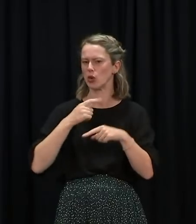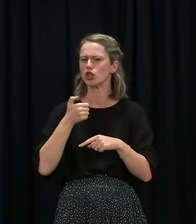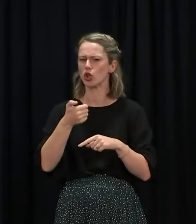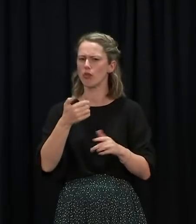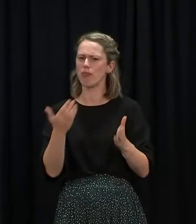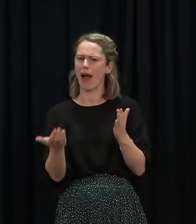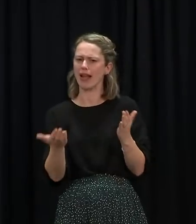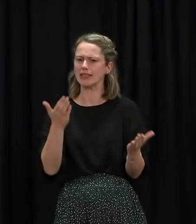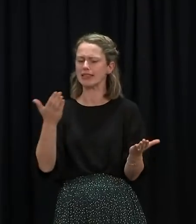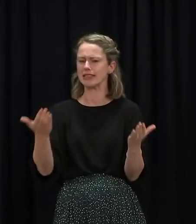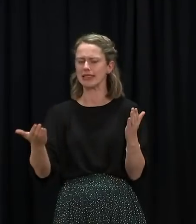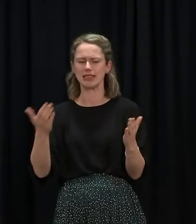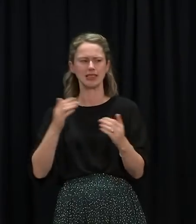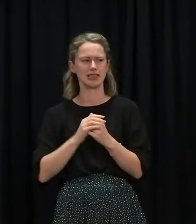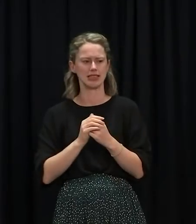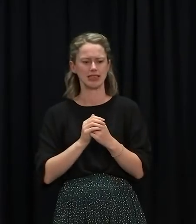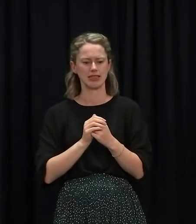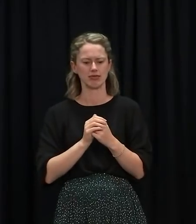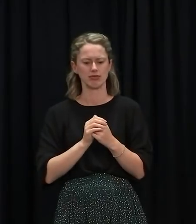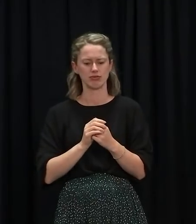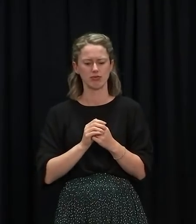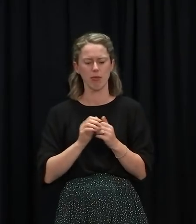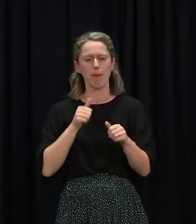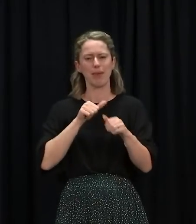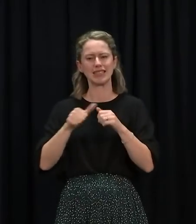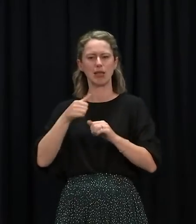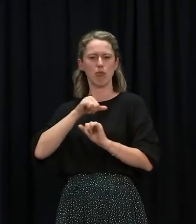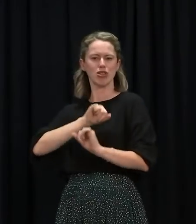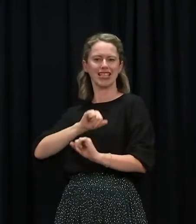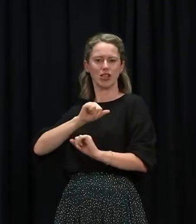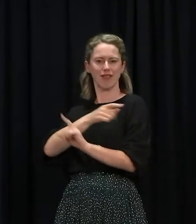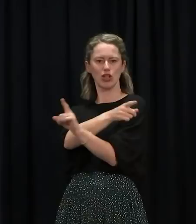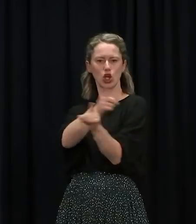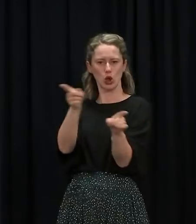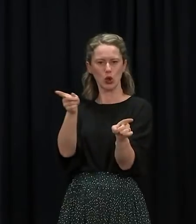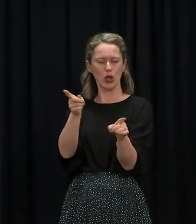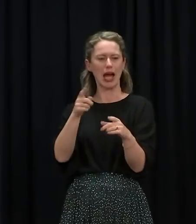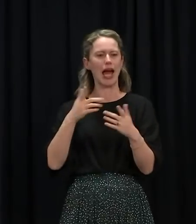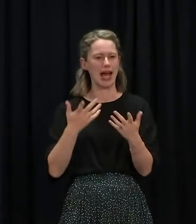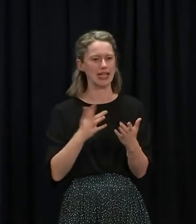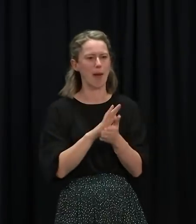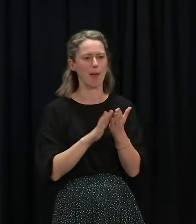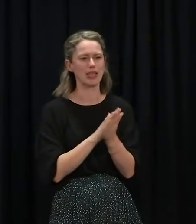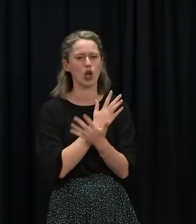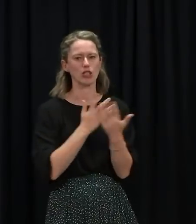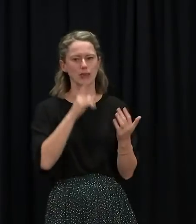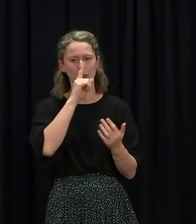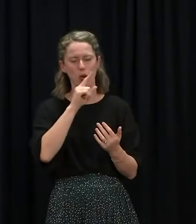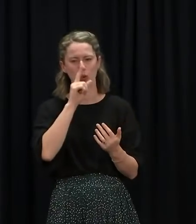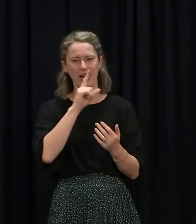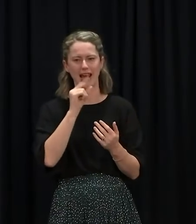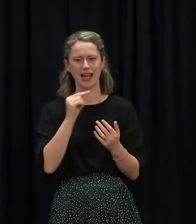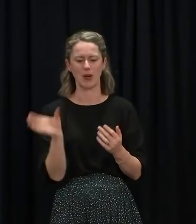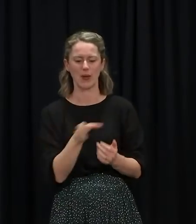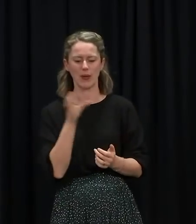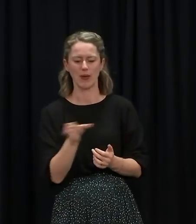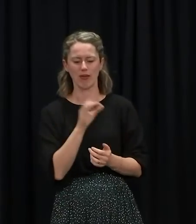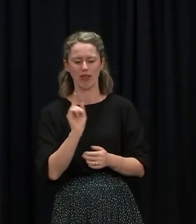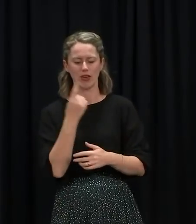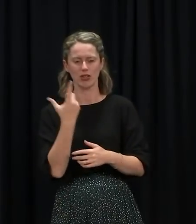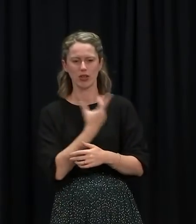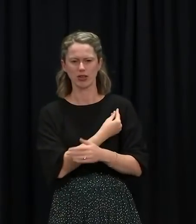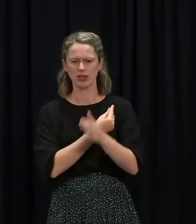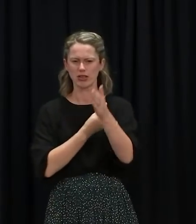good balance between maximum immunity and also allows us to make sure that we get as many people getting those first doses. Because there's